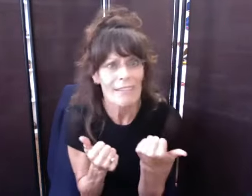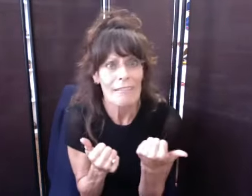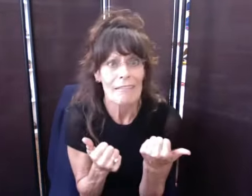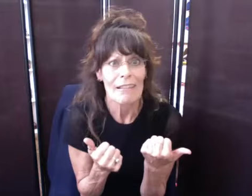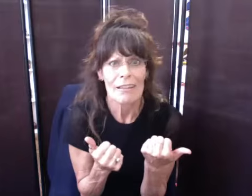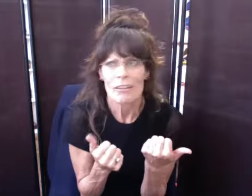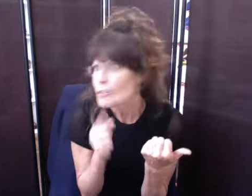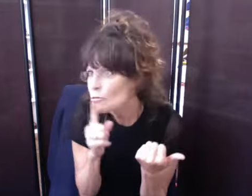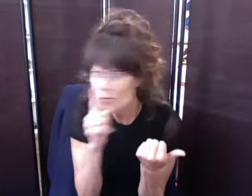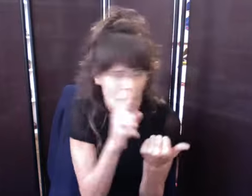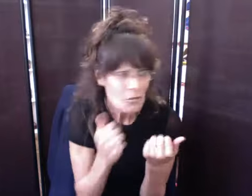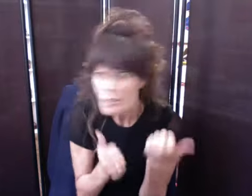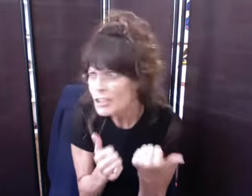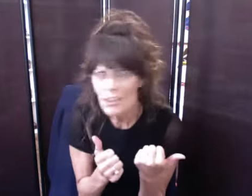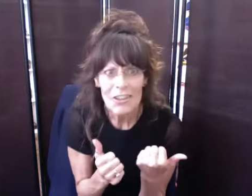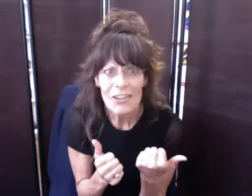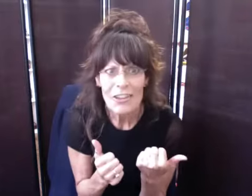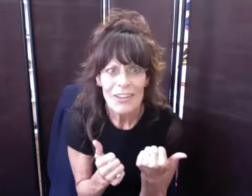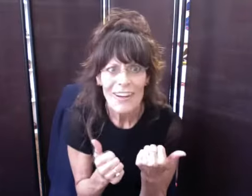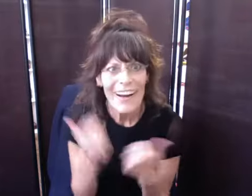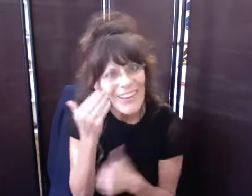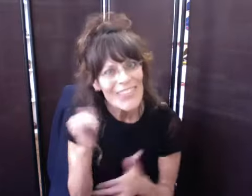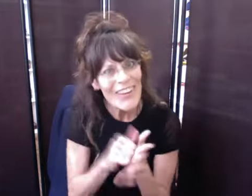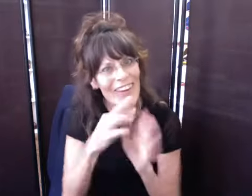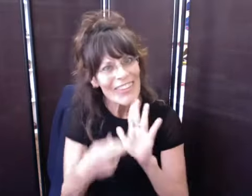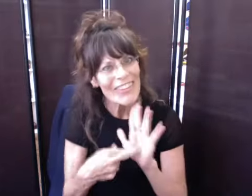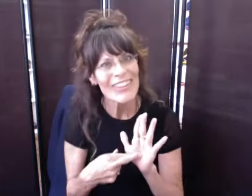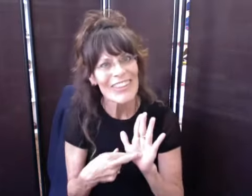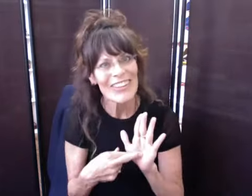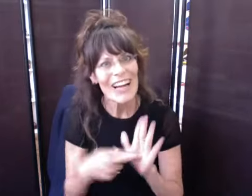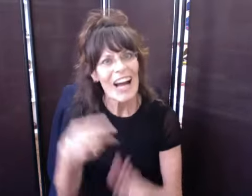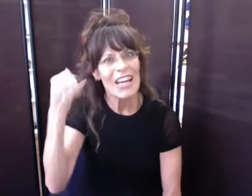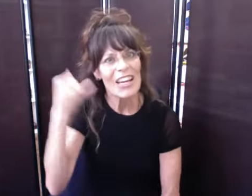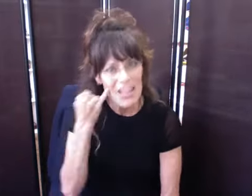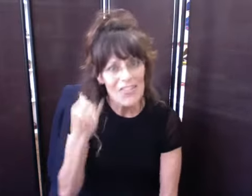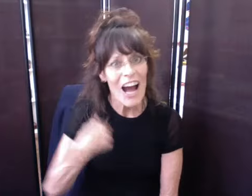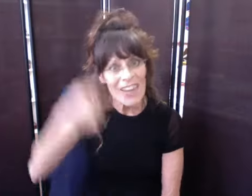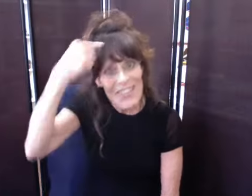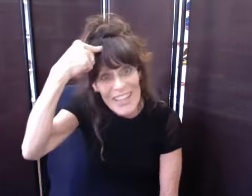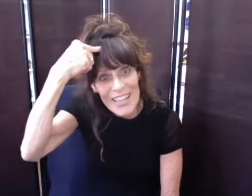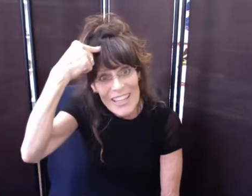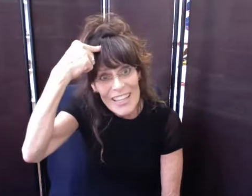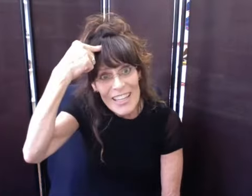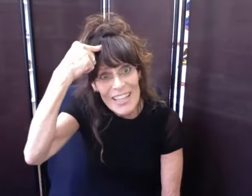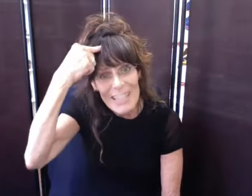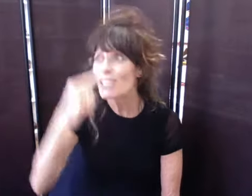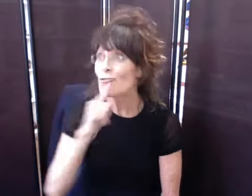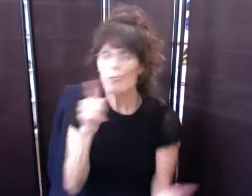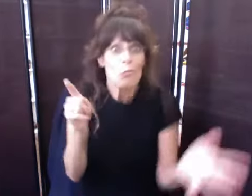that's exactly what I lived by. I lived by this rule. If I think it, it must be true. If I think it, it must be true. It